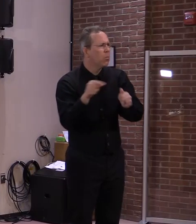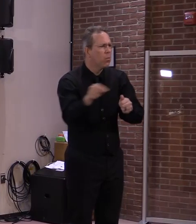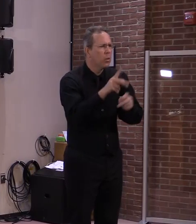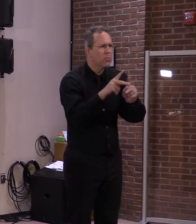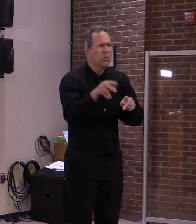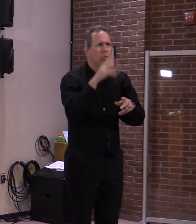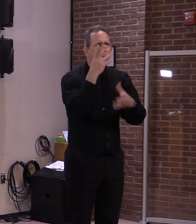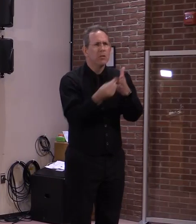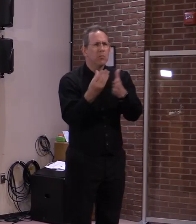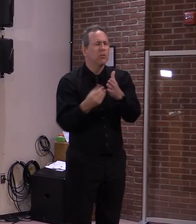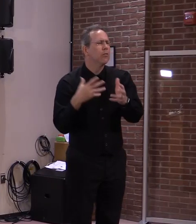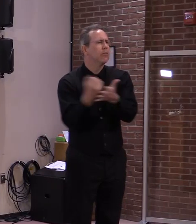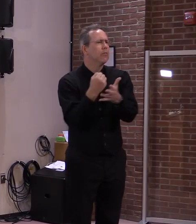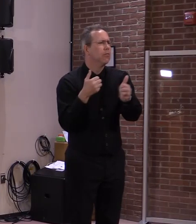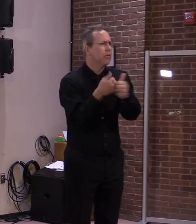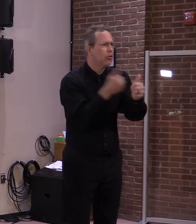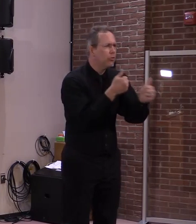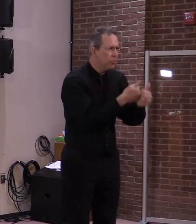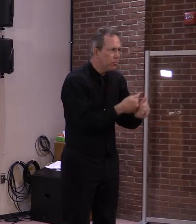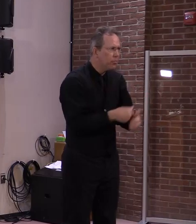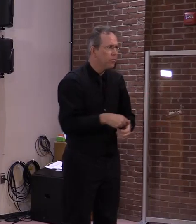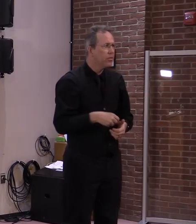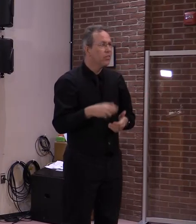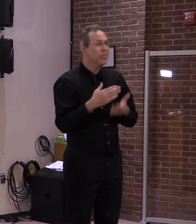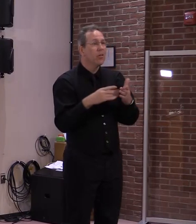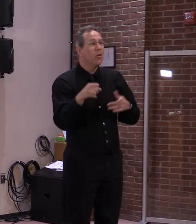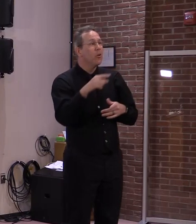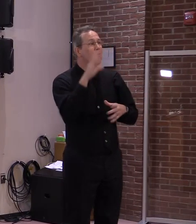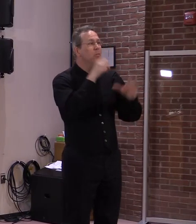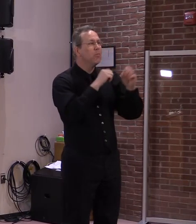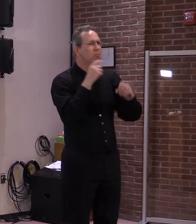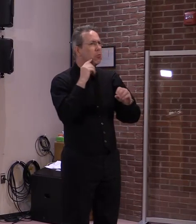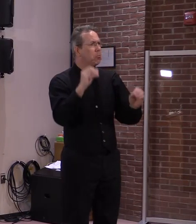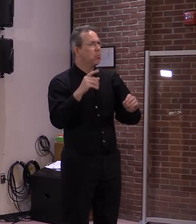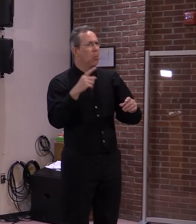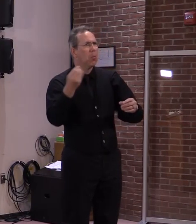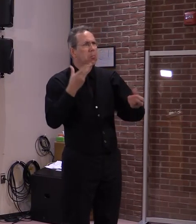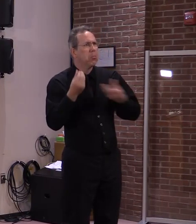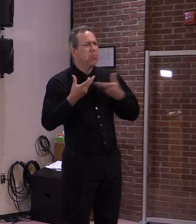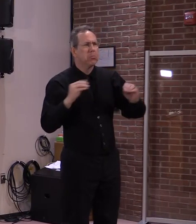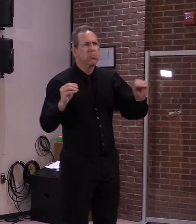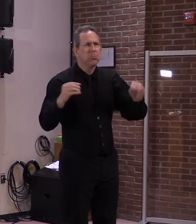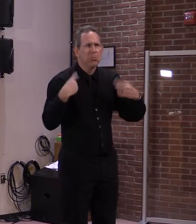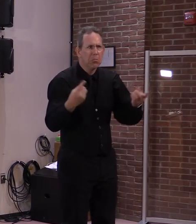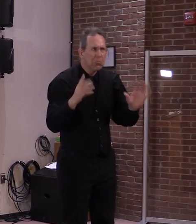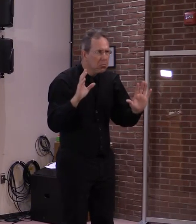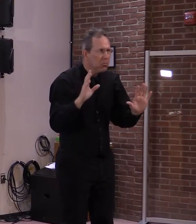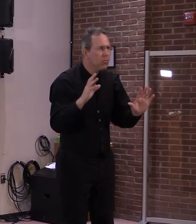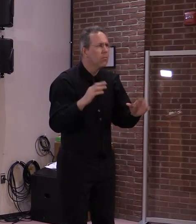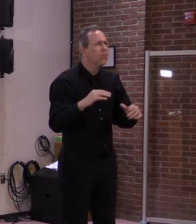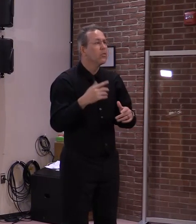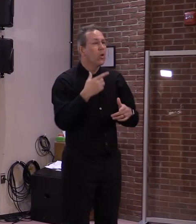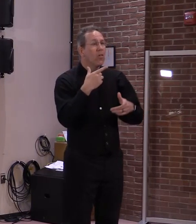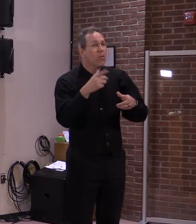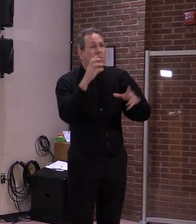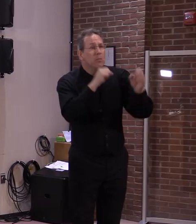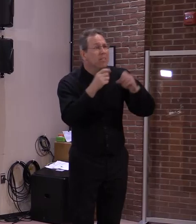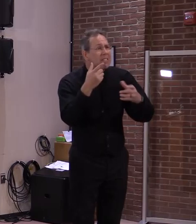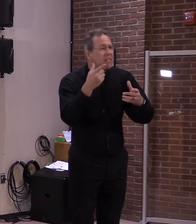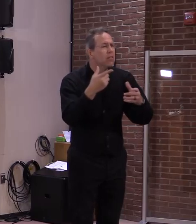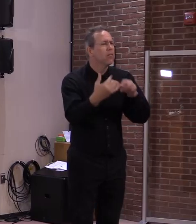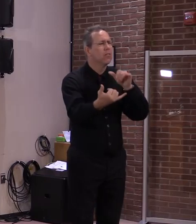we're missing people, and I will provide the phone number for people to call. We don't want to miss anyone. We